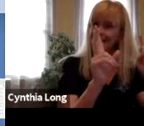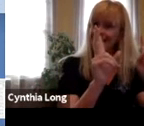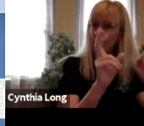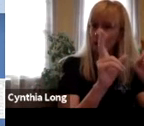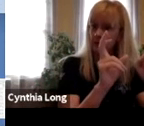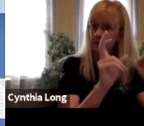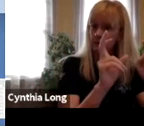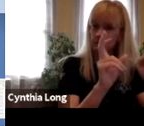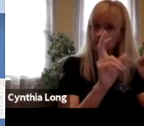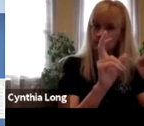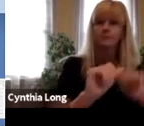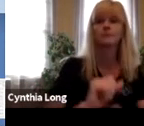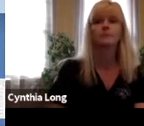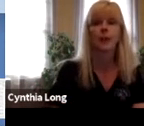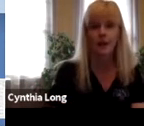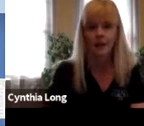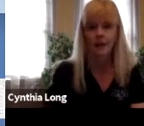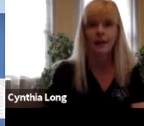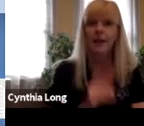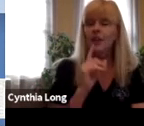there's green and it says topic?